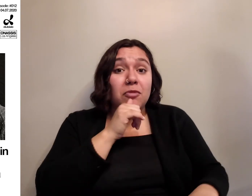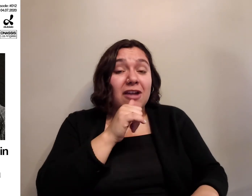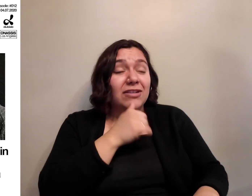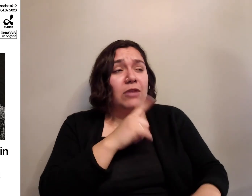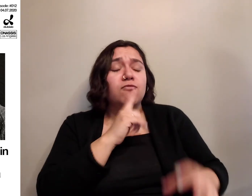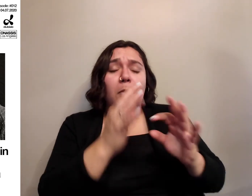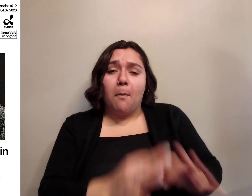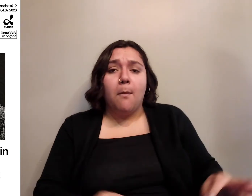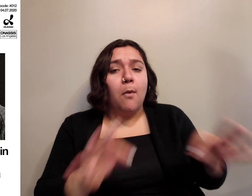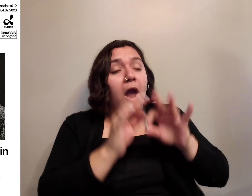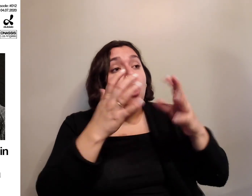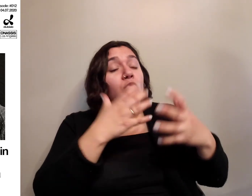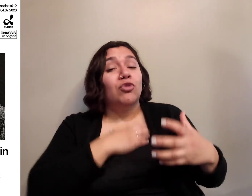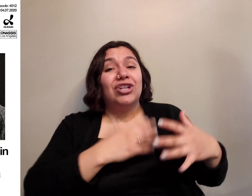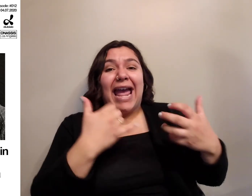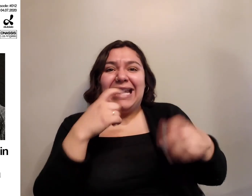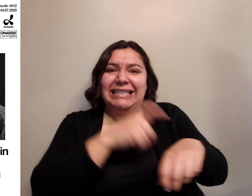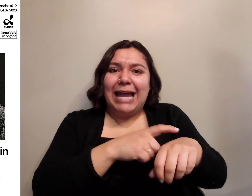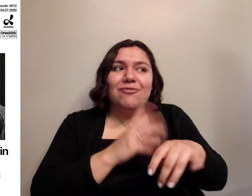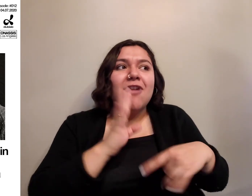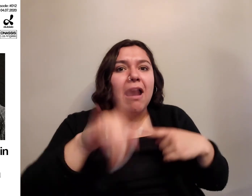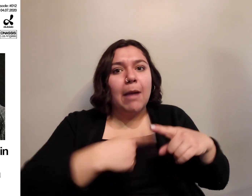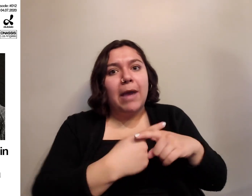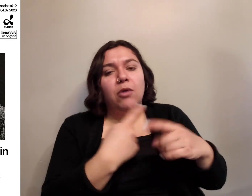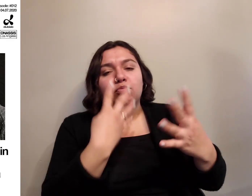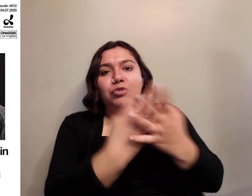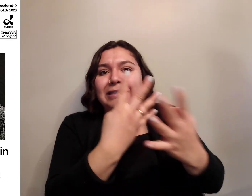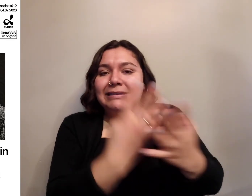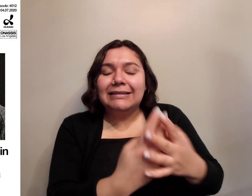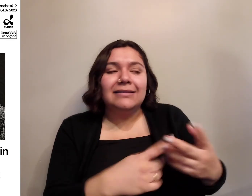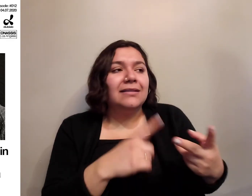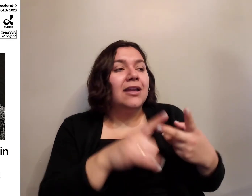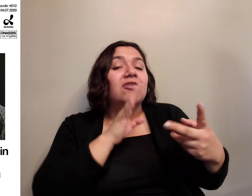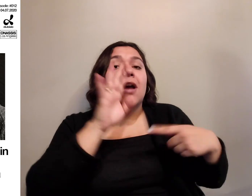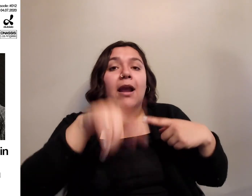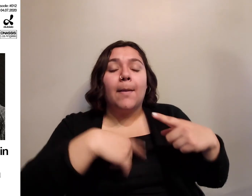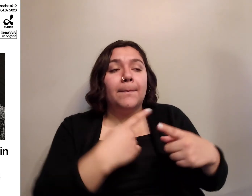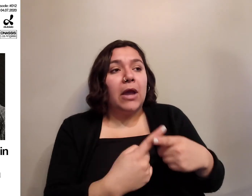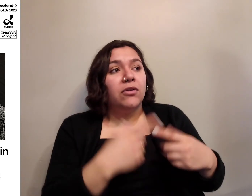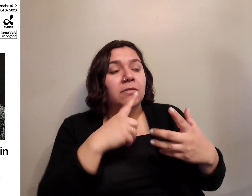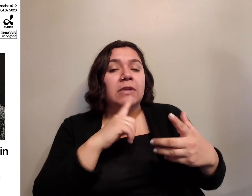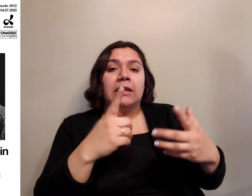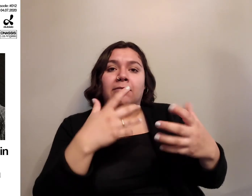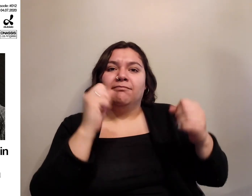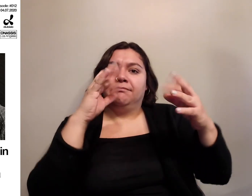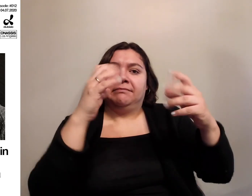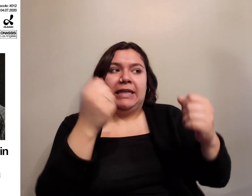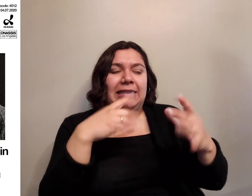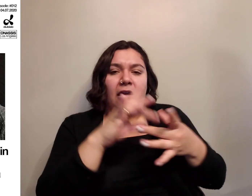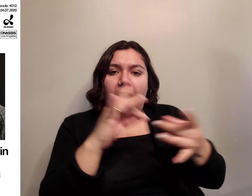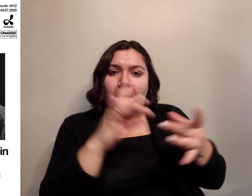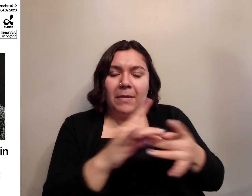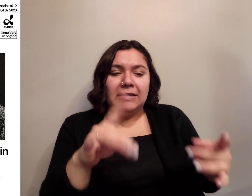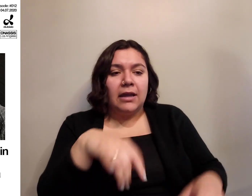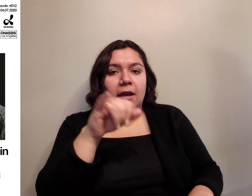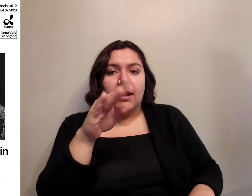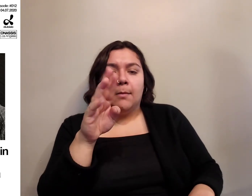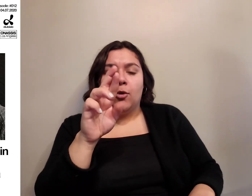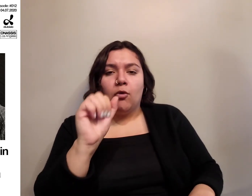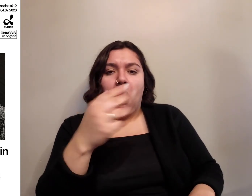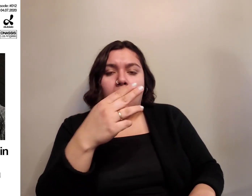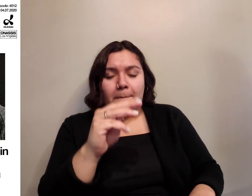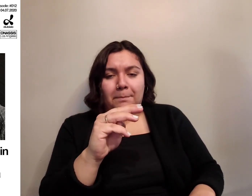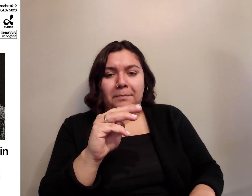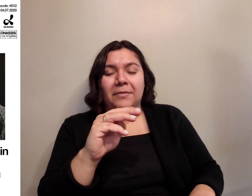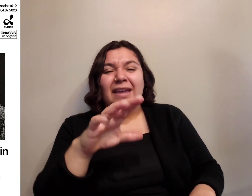time to talk to you about prisons, and also time to talk to you about some of the extraordinary comments that Ibram Kendi has